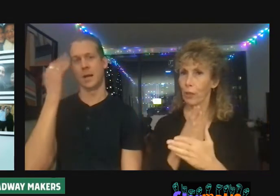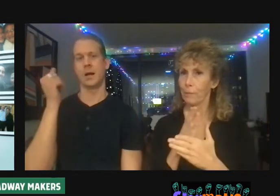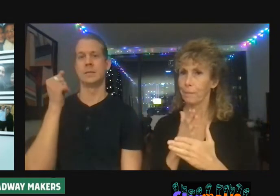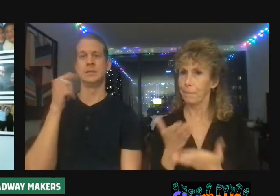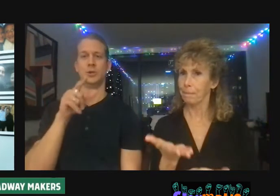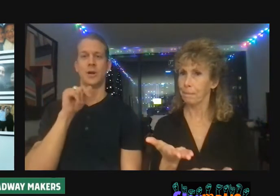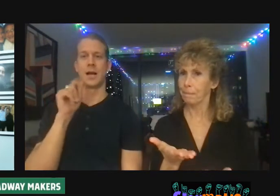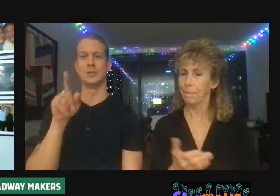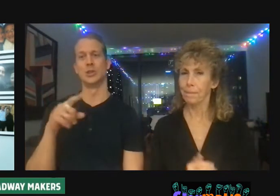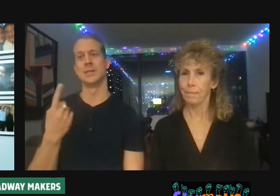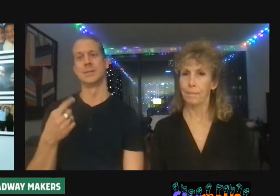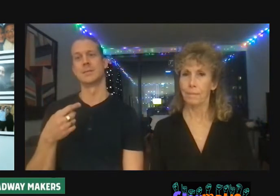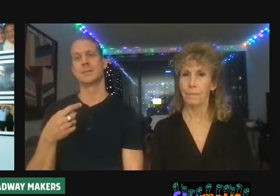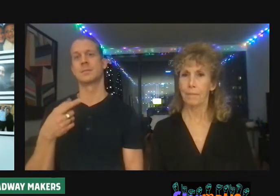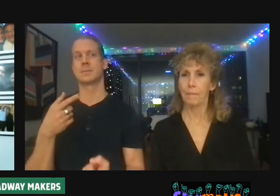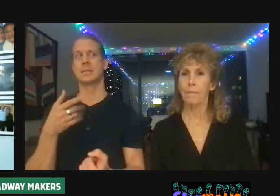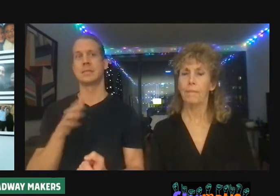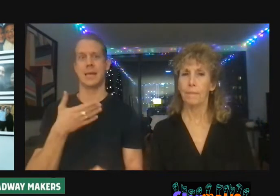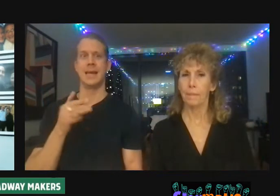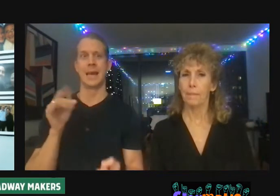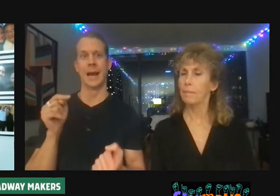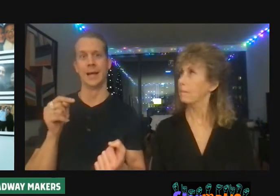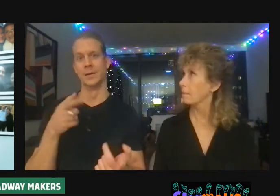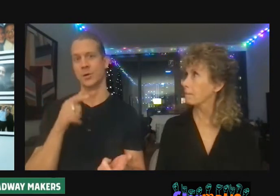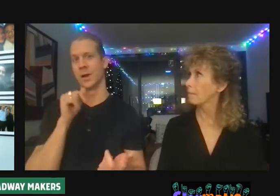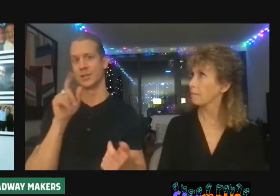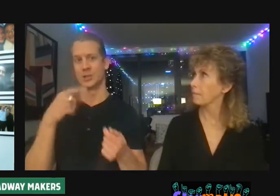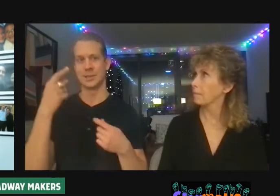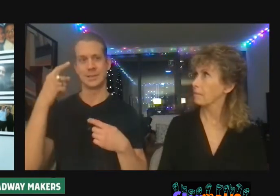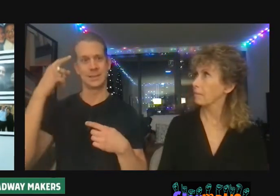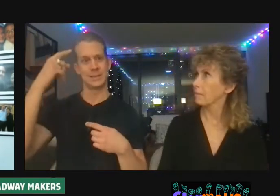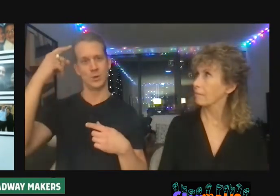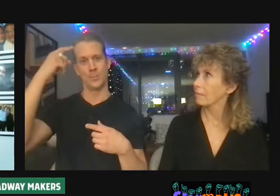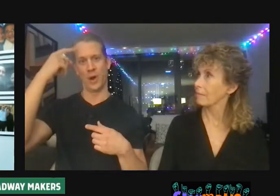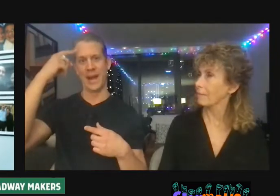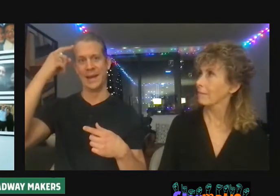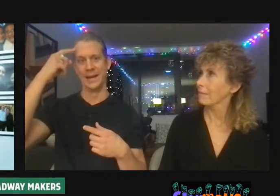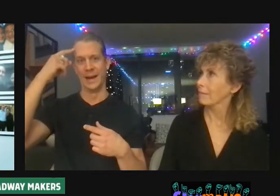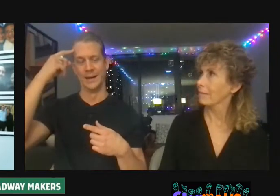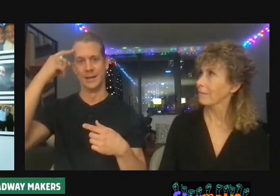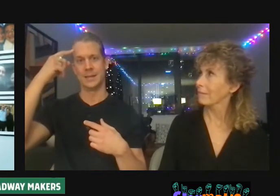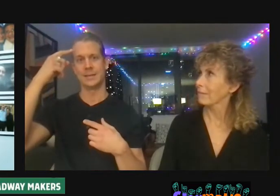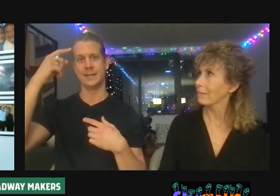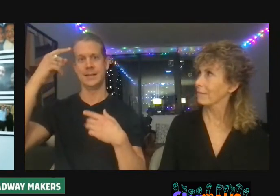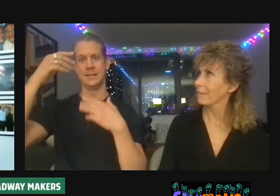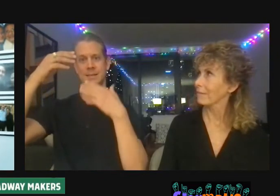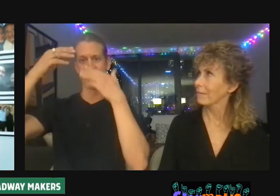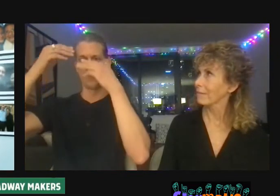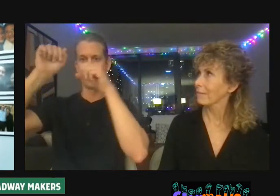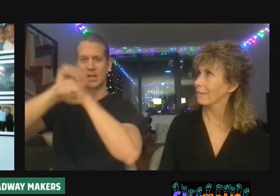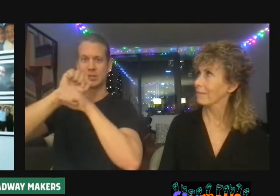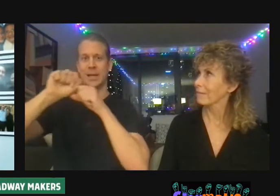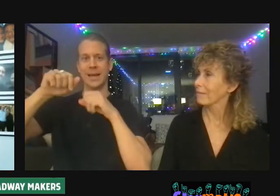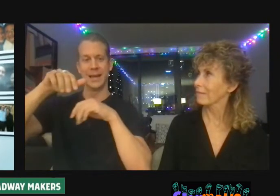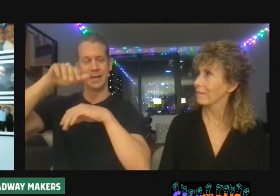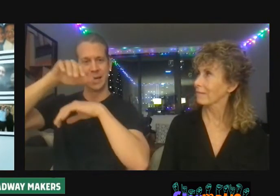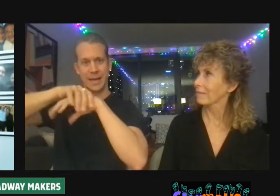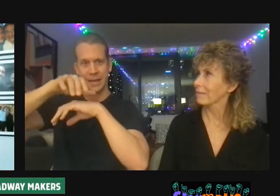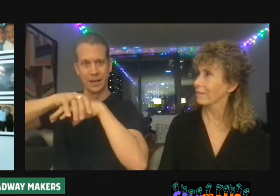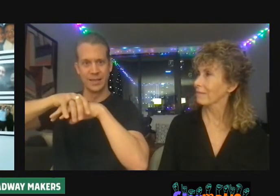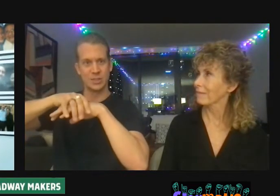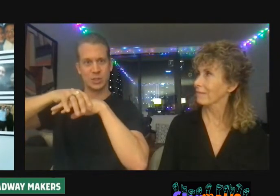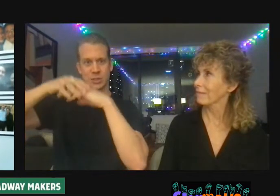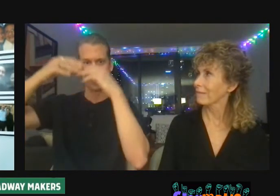Yes, because you're not just singing it. You're not just, your brain is functioning in